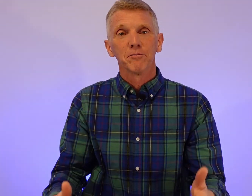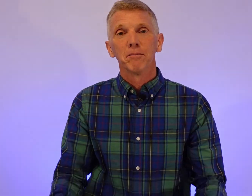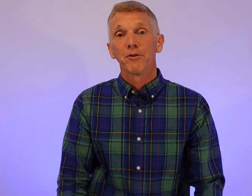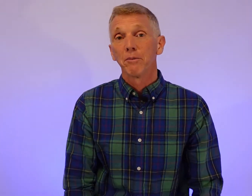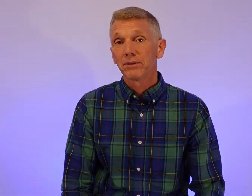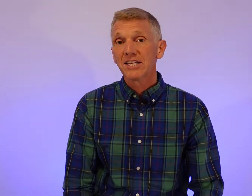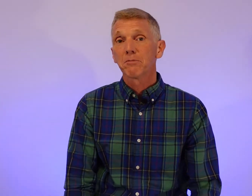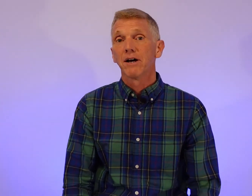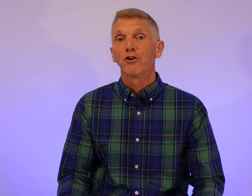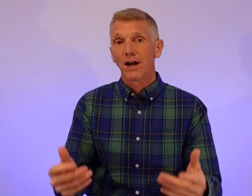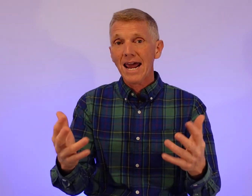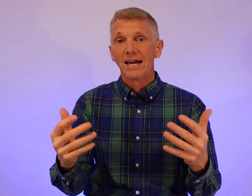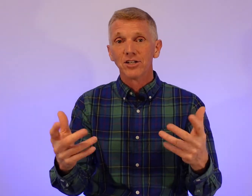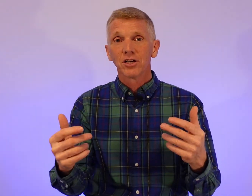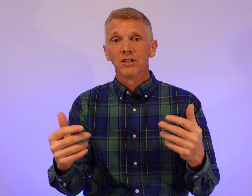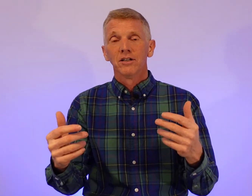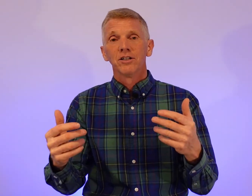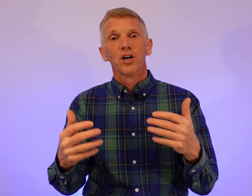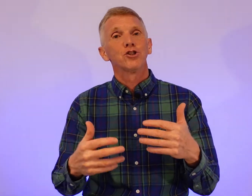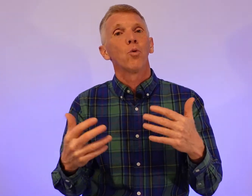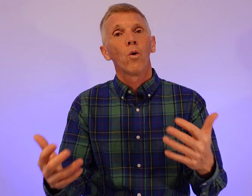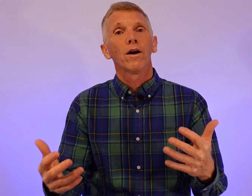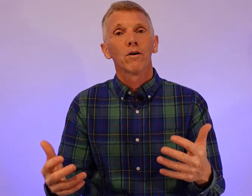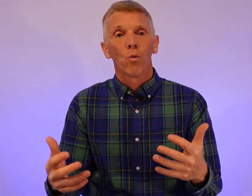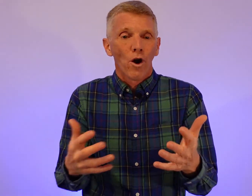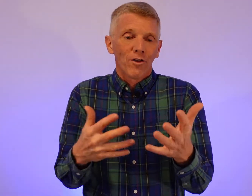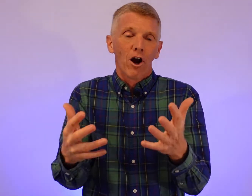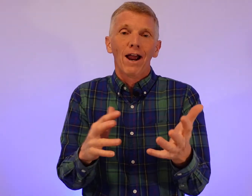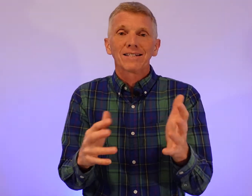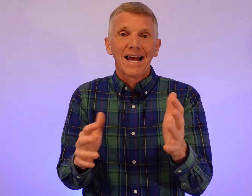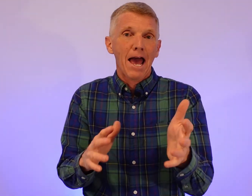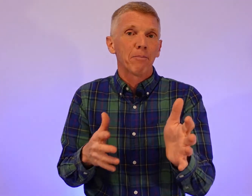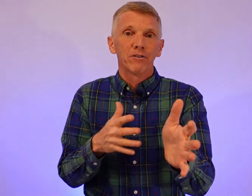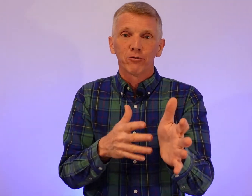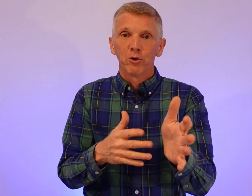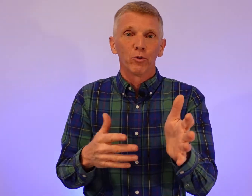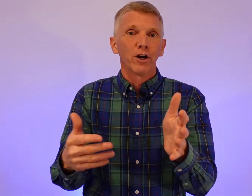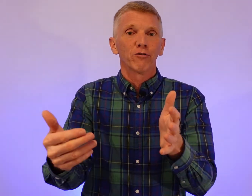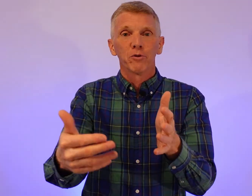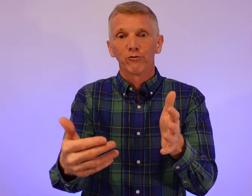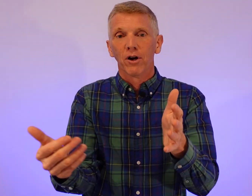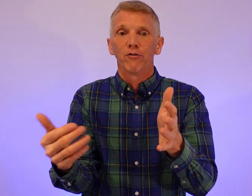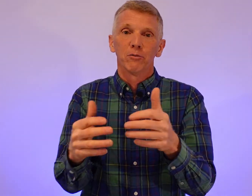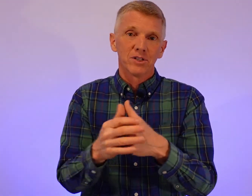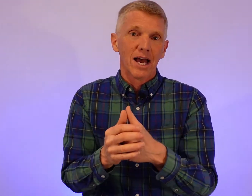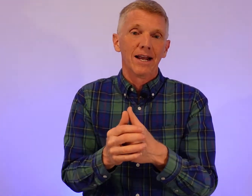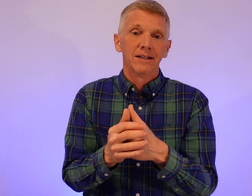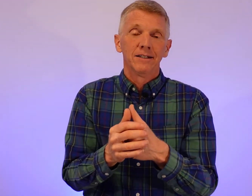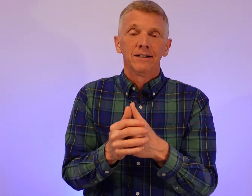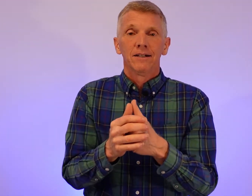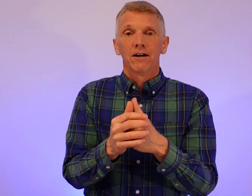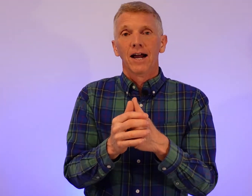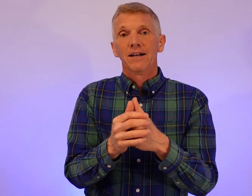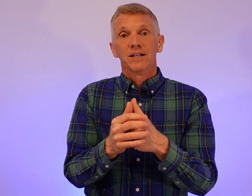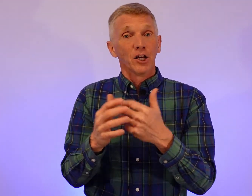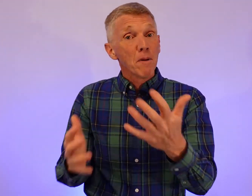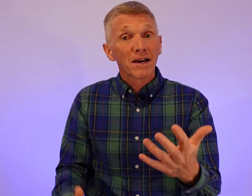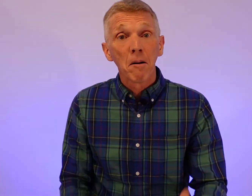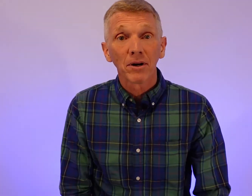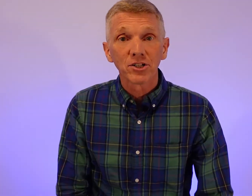but the replacement of your hands tells you where the car accident happened, from the rear, from the front, from the side. Right? Now you may come up on